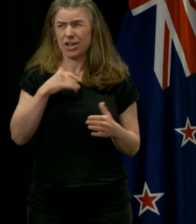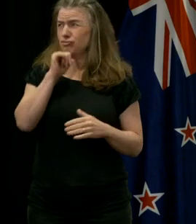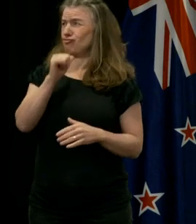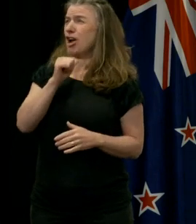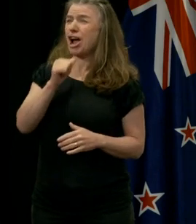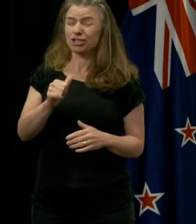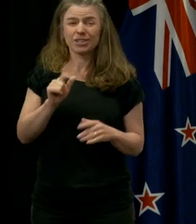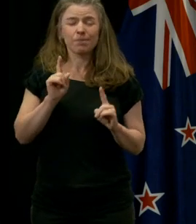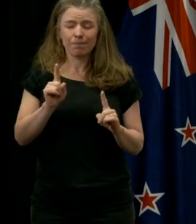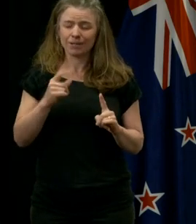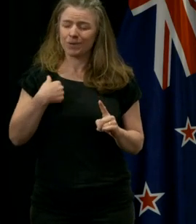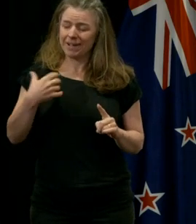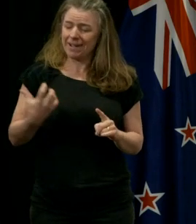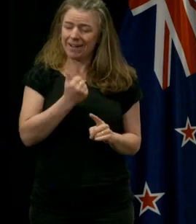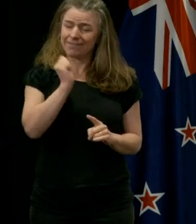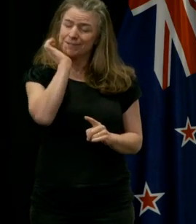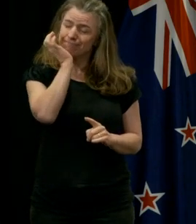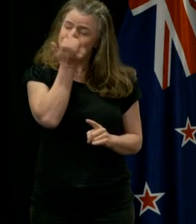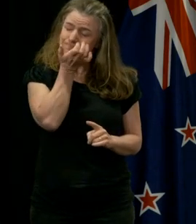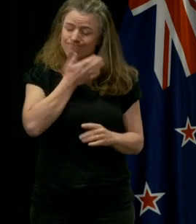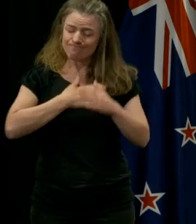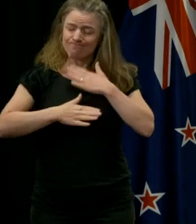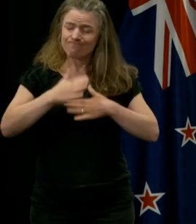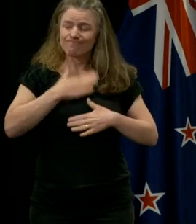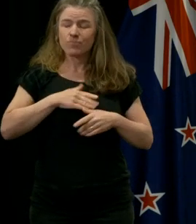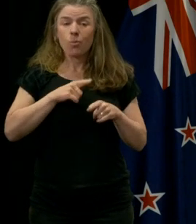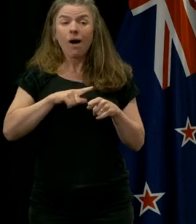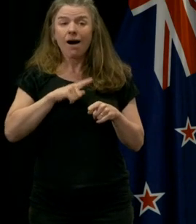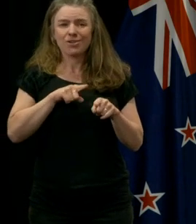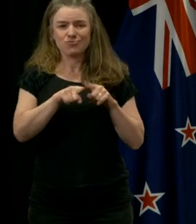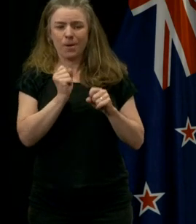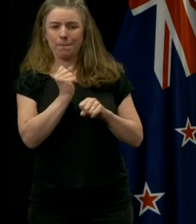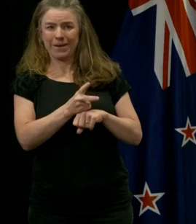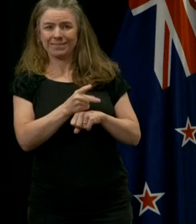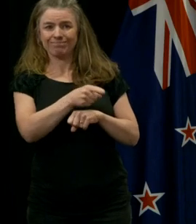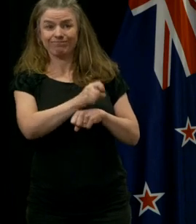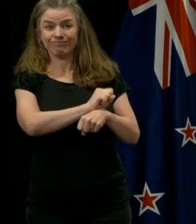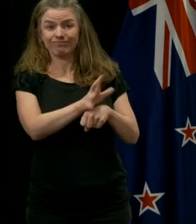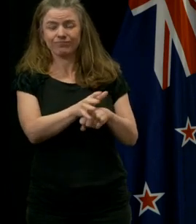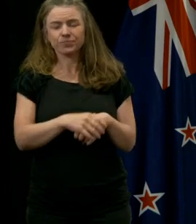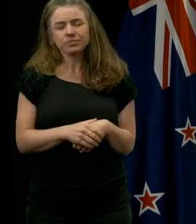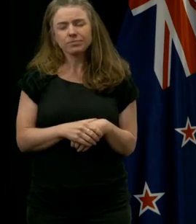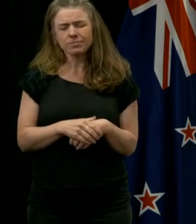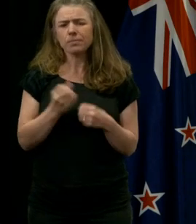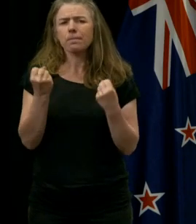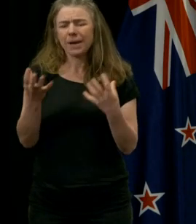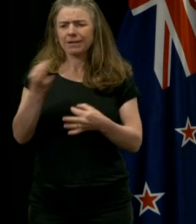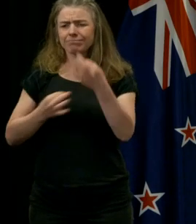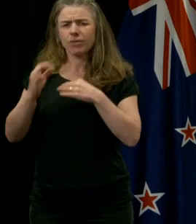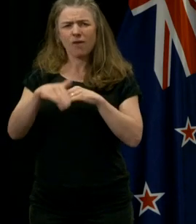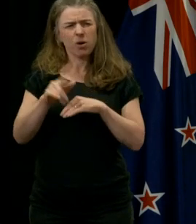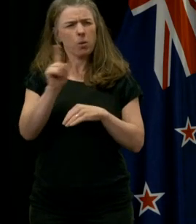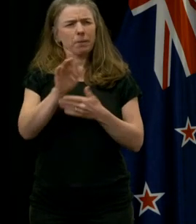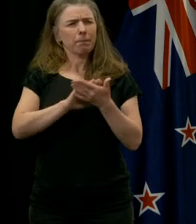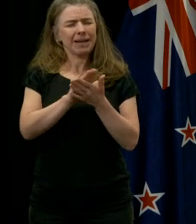is what we have to do to beat the virus. I know there have also been many questions on essential services, and again, we